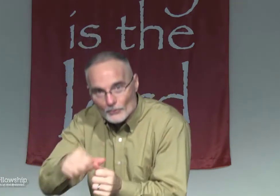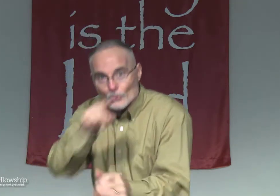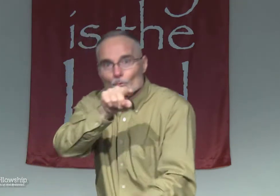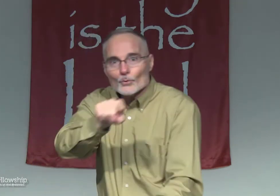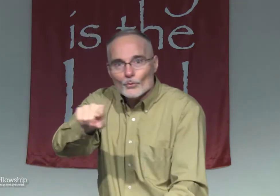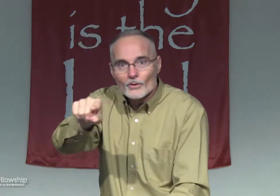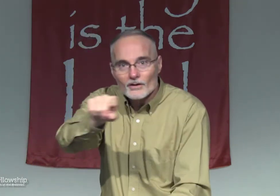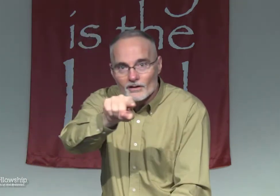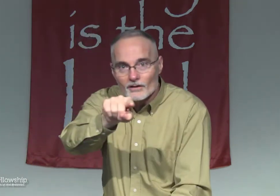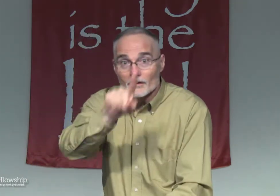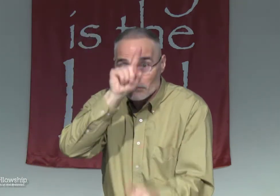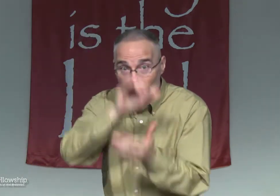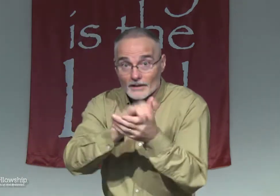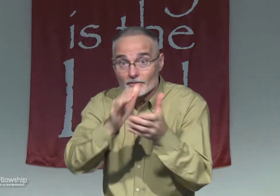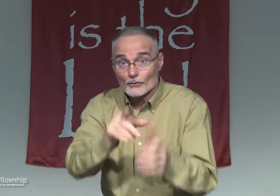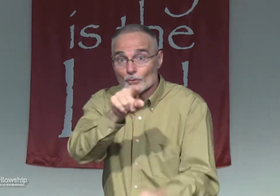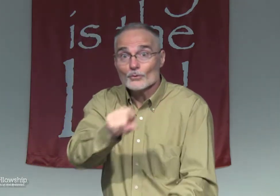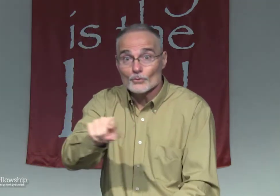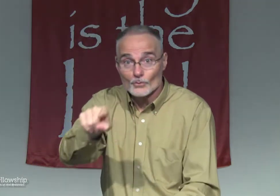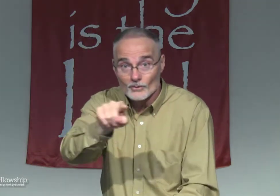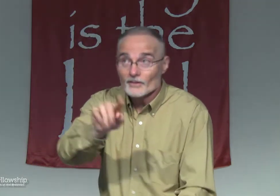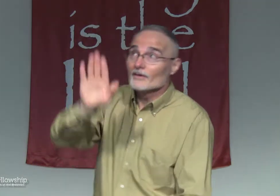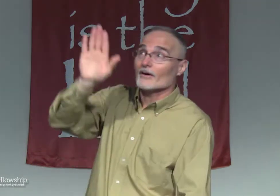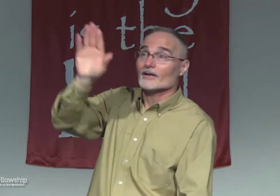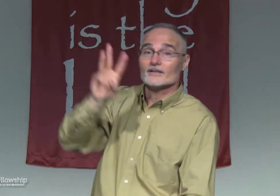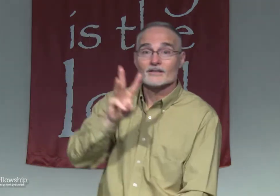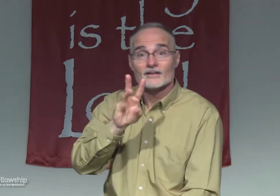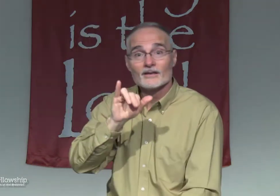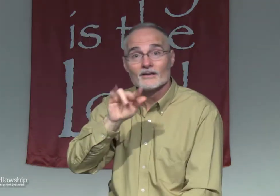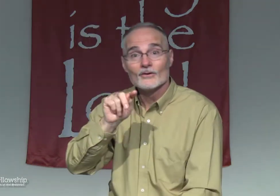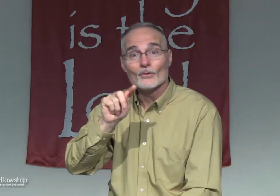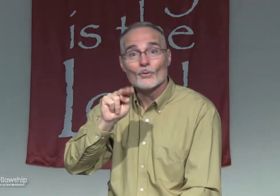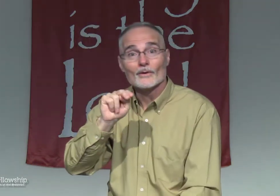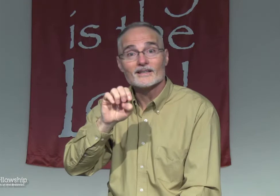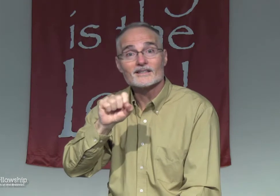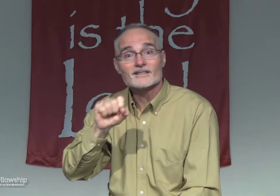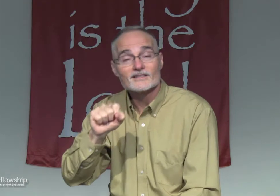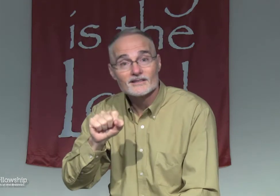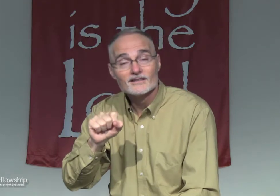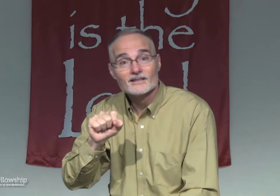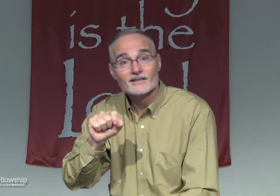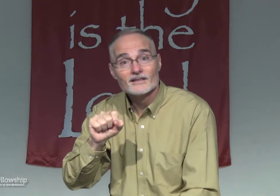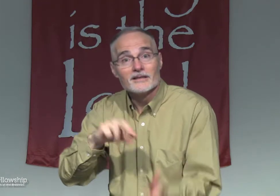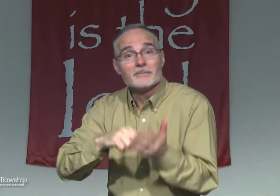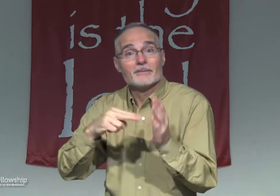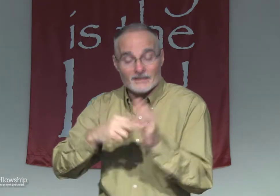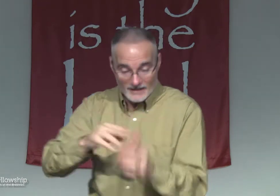world. Remember that you, as a believer, are his witness,